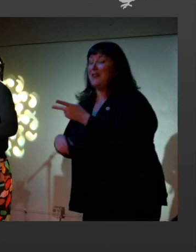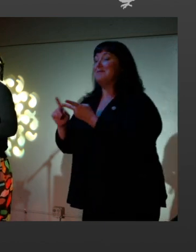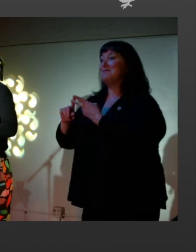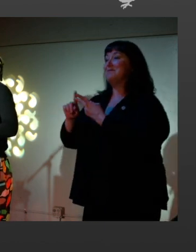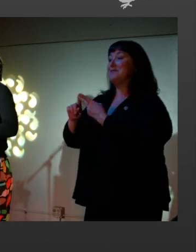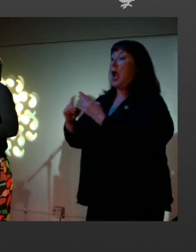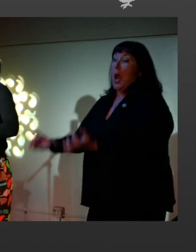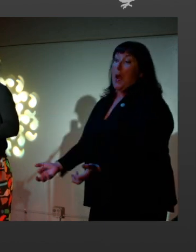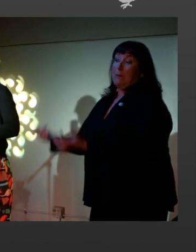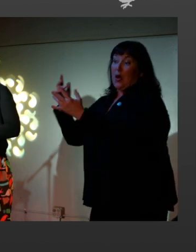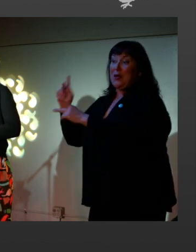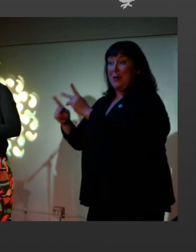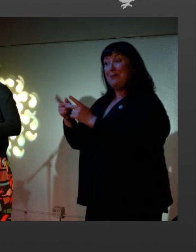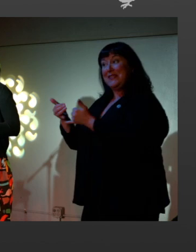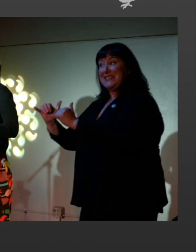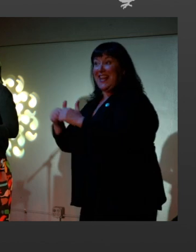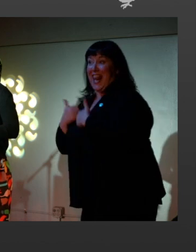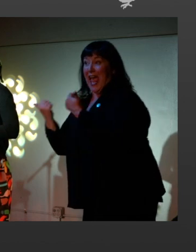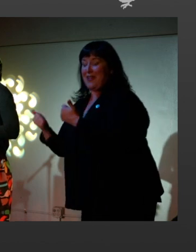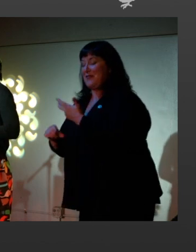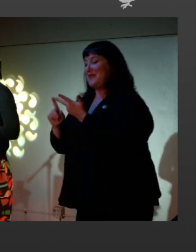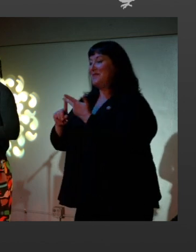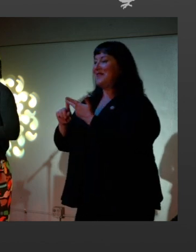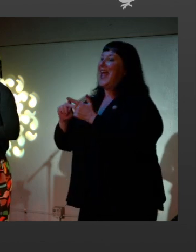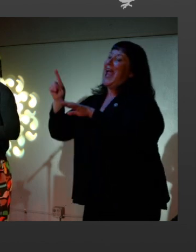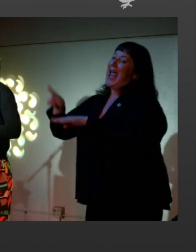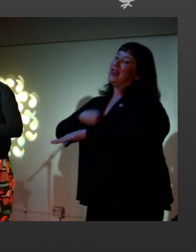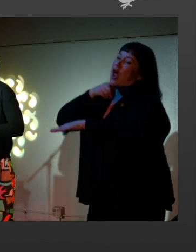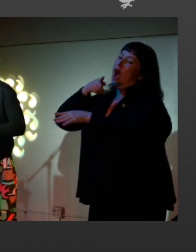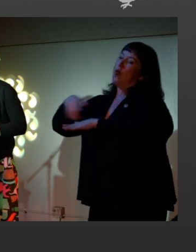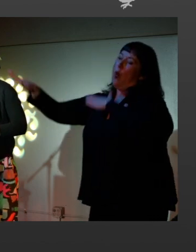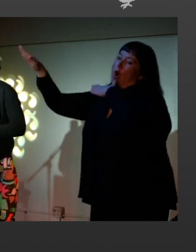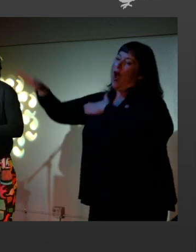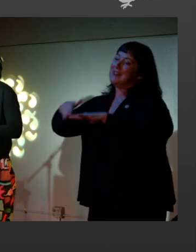burning people alive, and long walks on the beach.